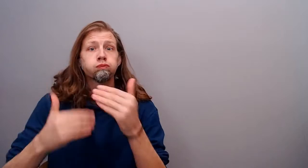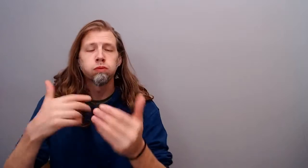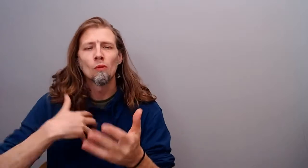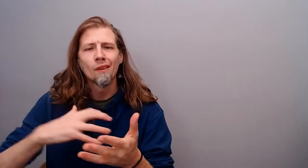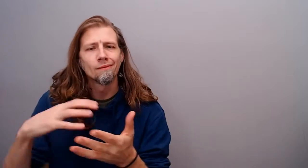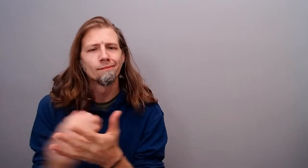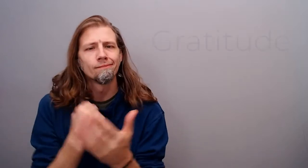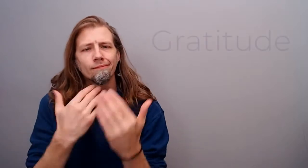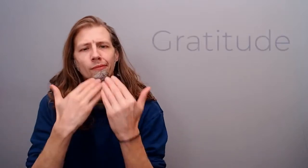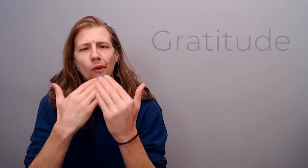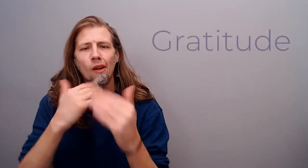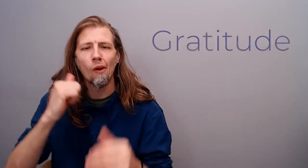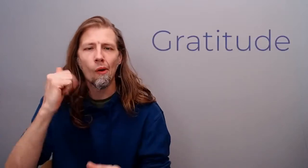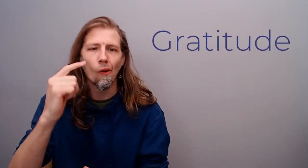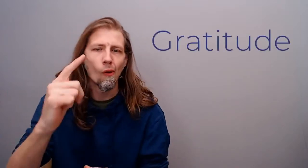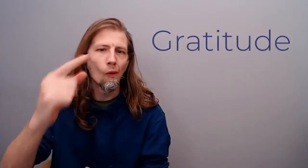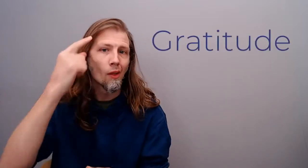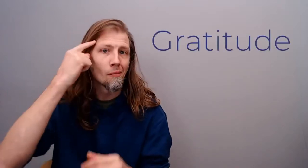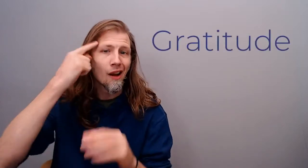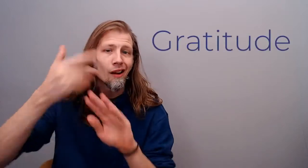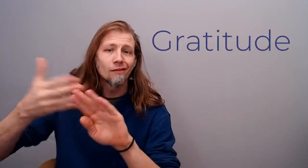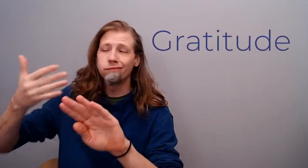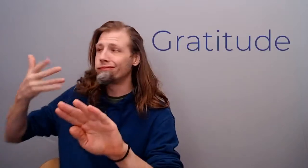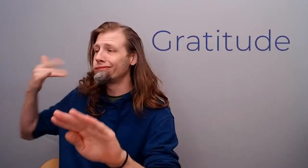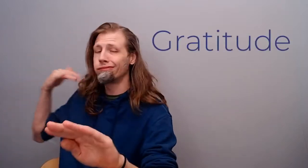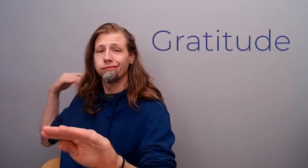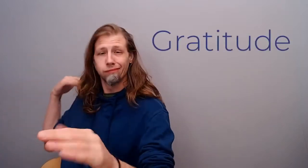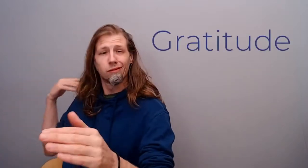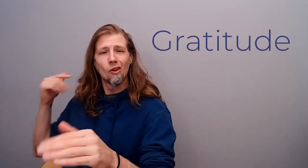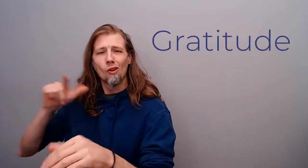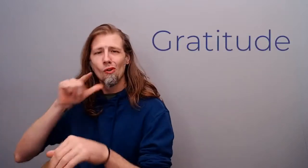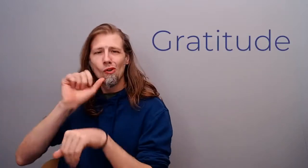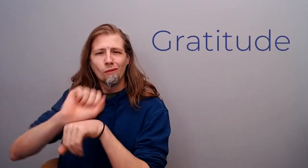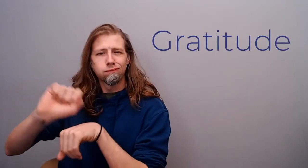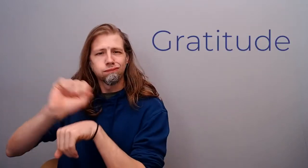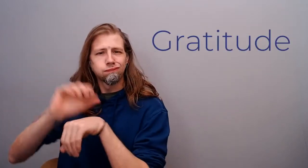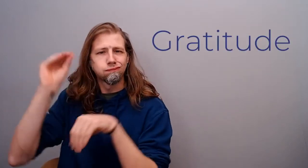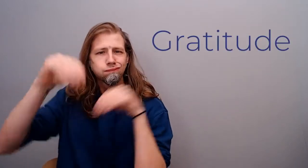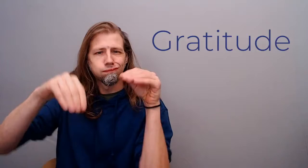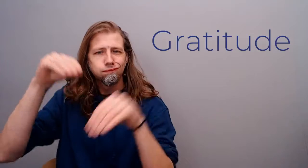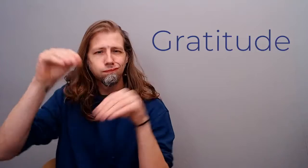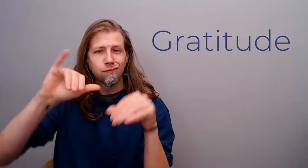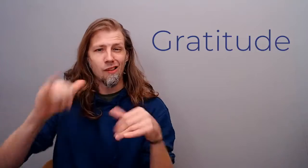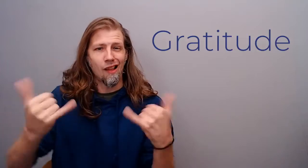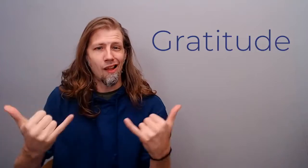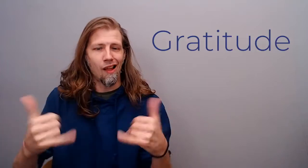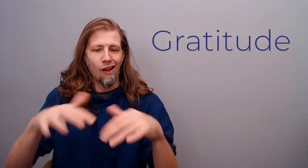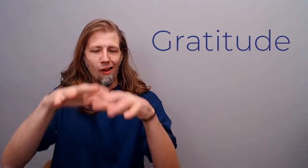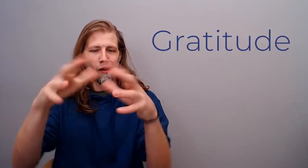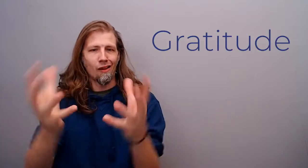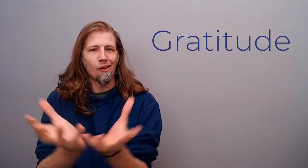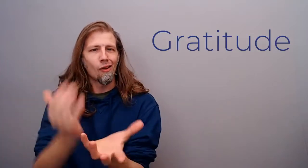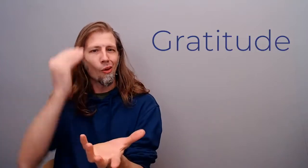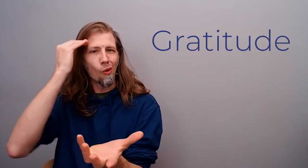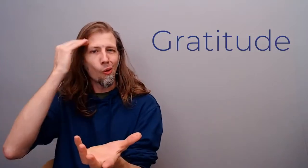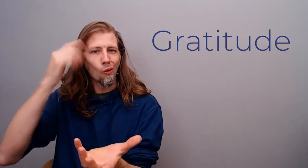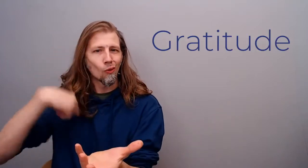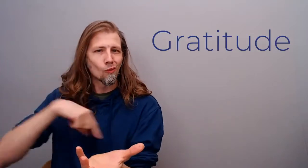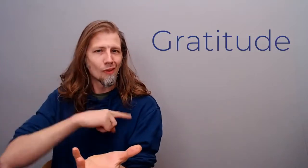Before we get started with today's presentation, I would like to extend my sincere thanks to all the minds who have lent their efforts to this